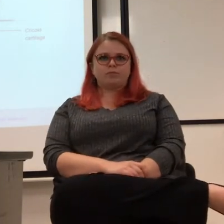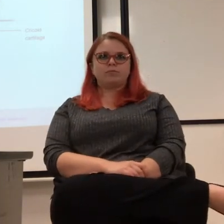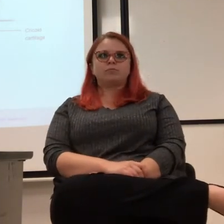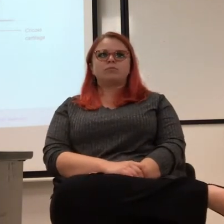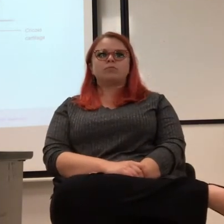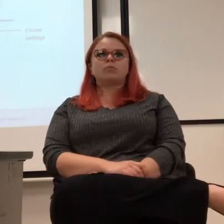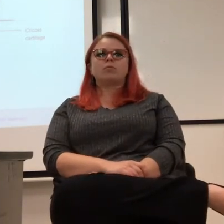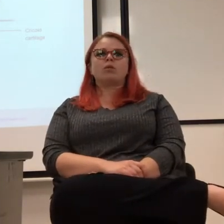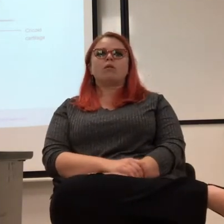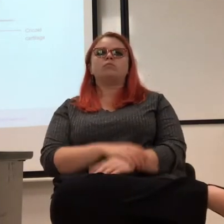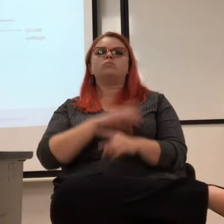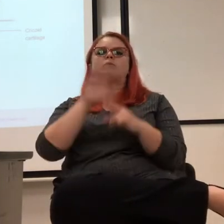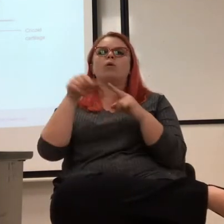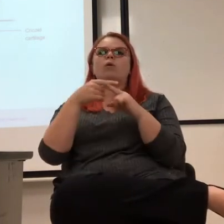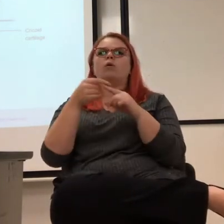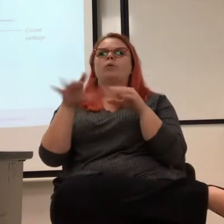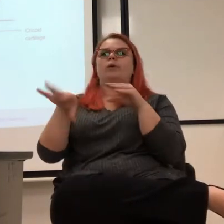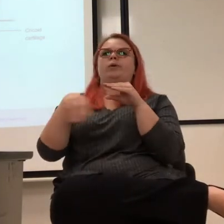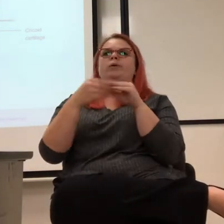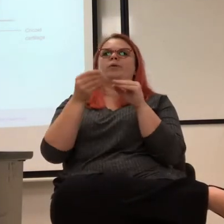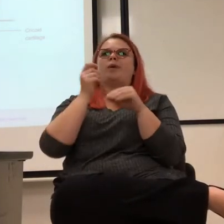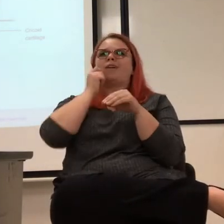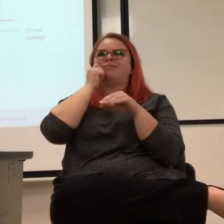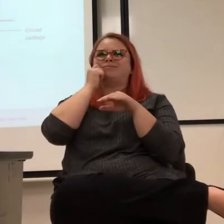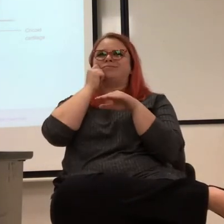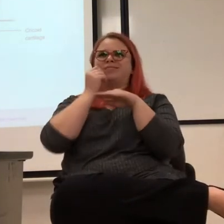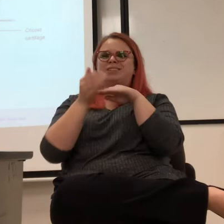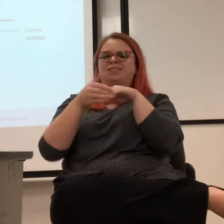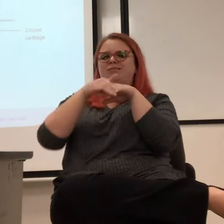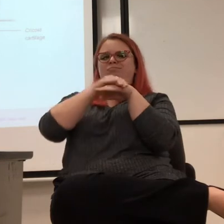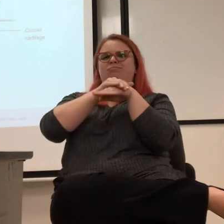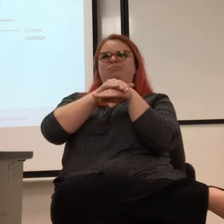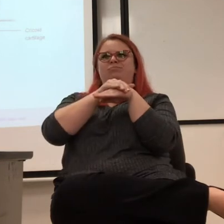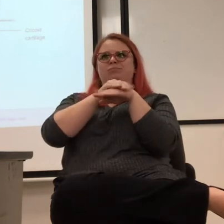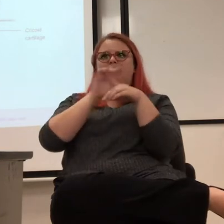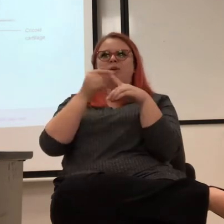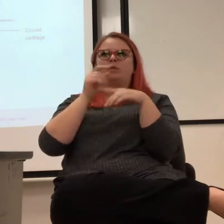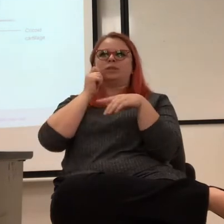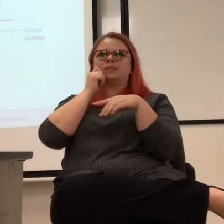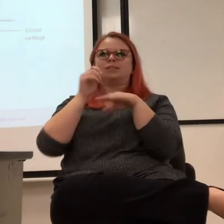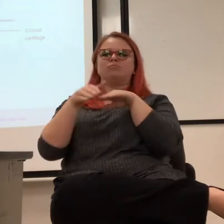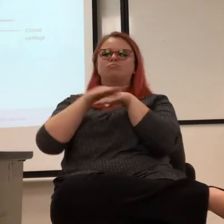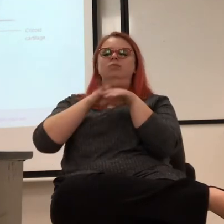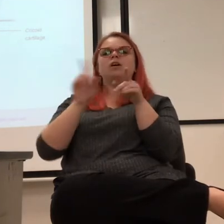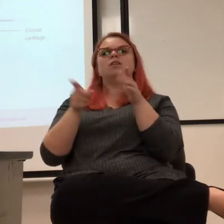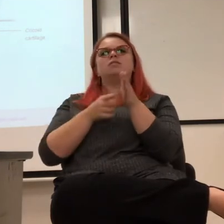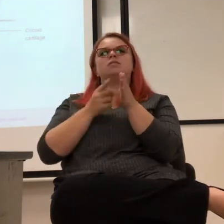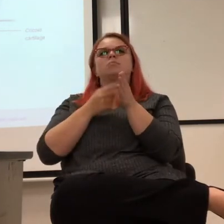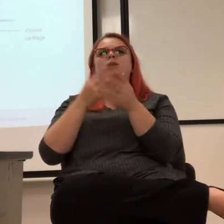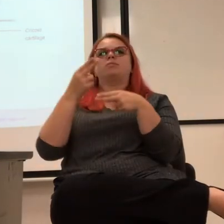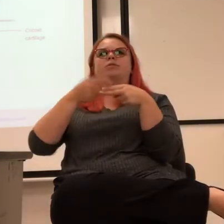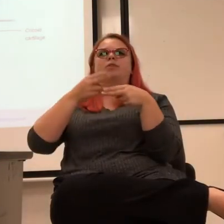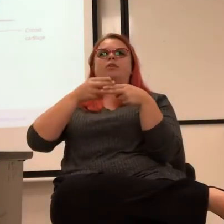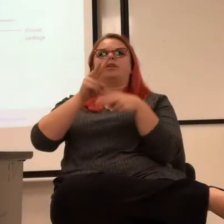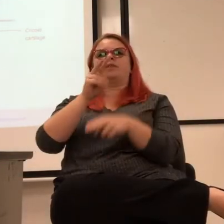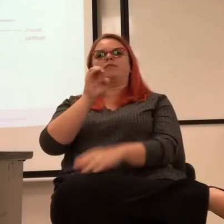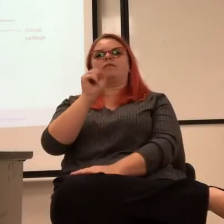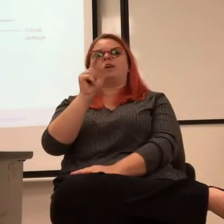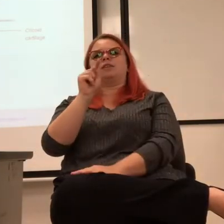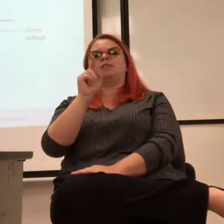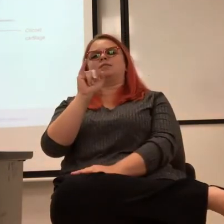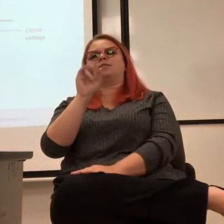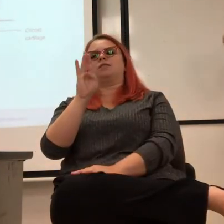Now when you put the skin over it, some people call that the vestibular fold with the ligament